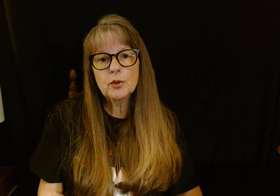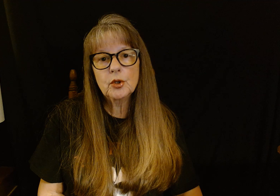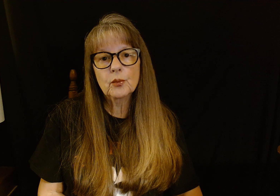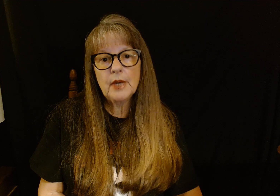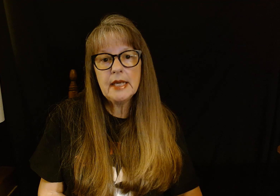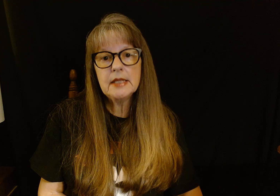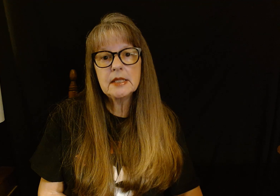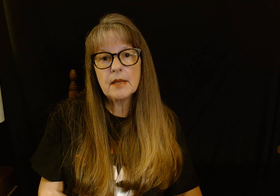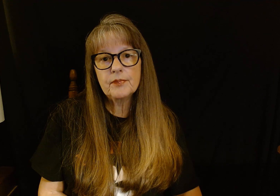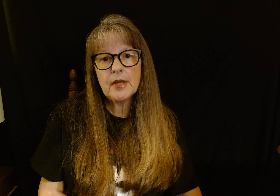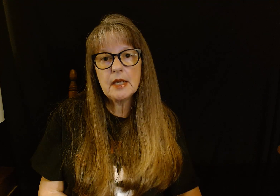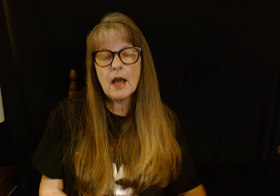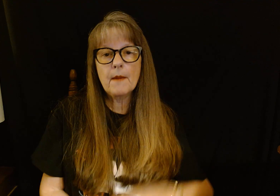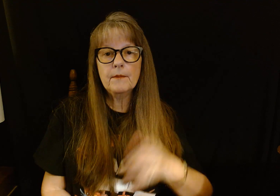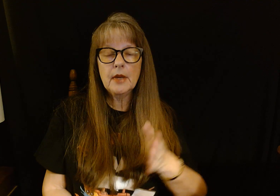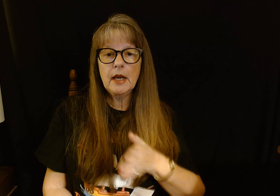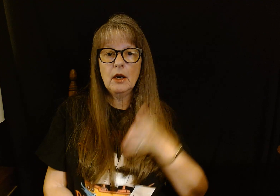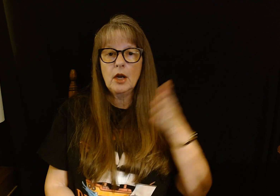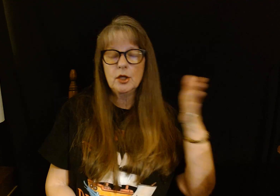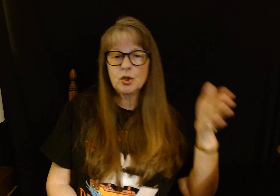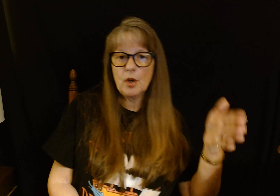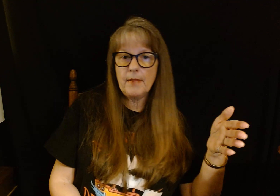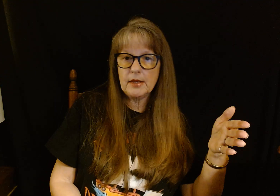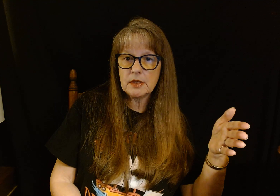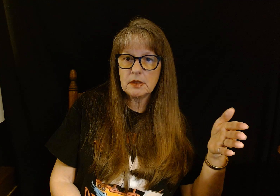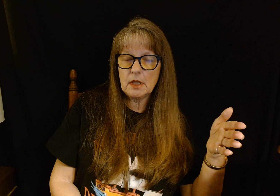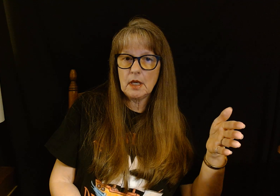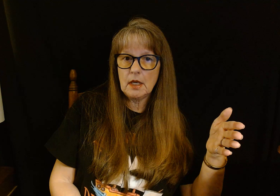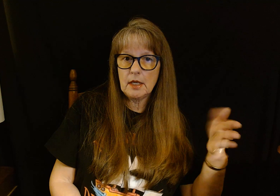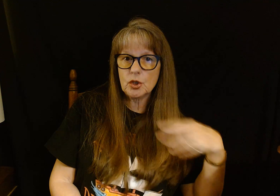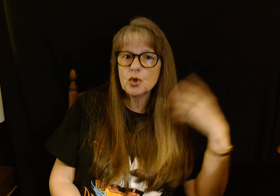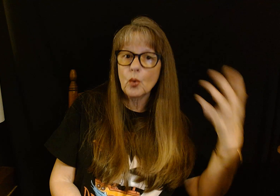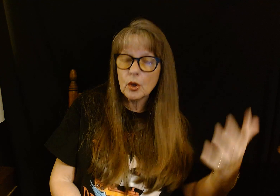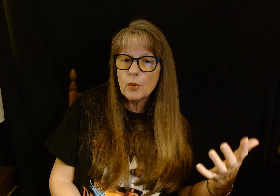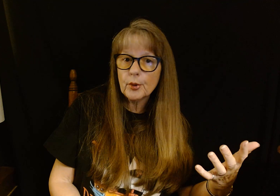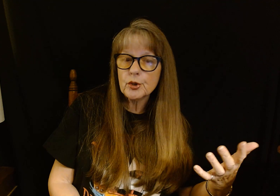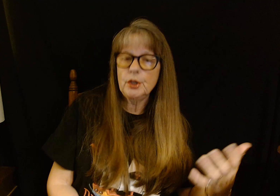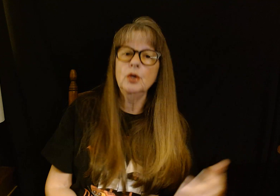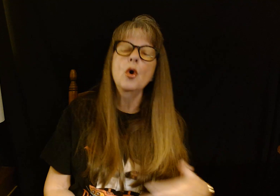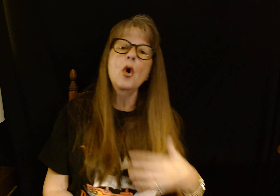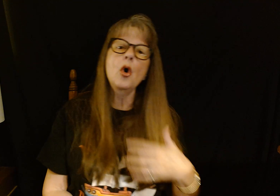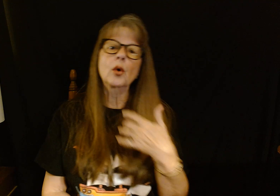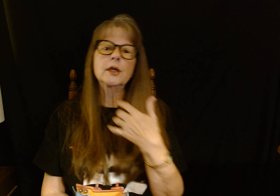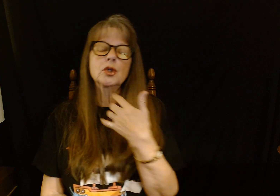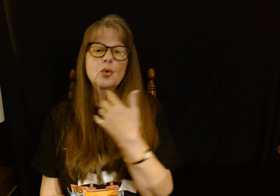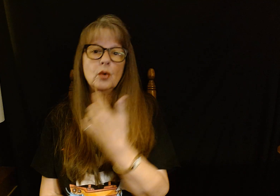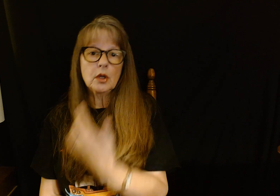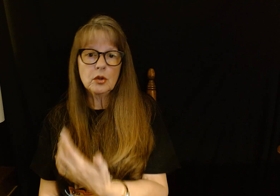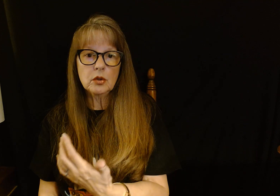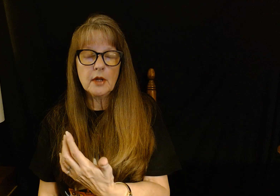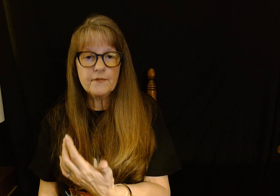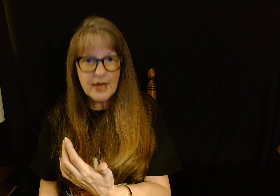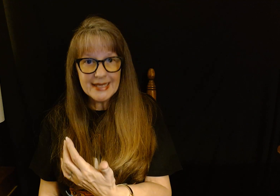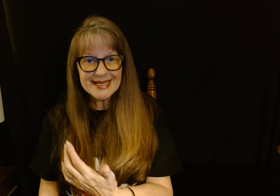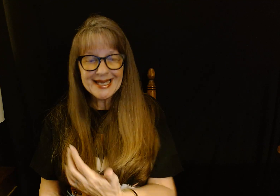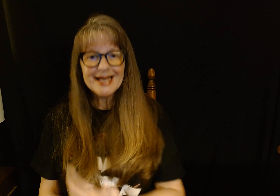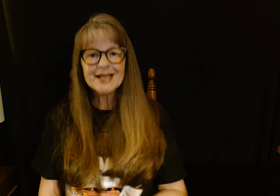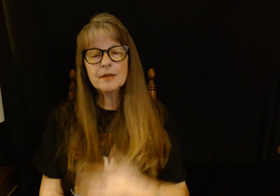you're reading something about a historical person or a historical event, sometimes